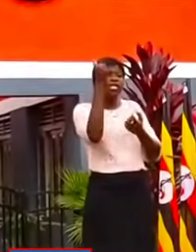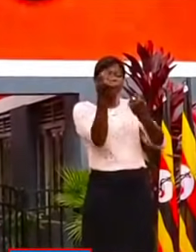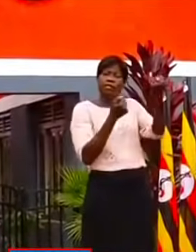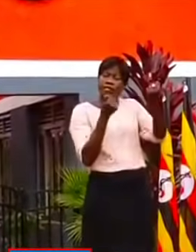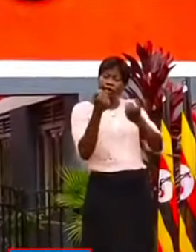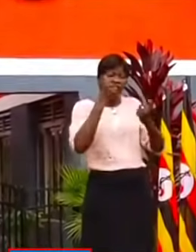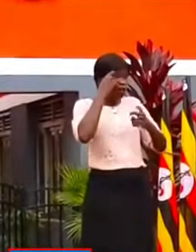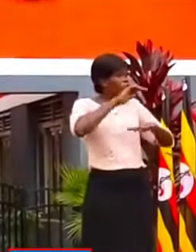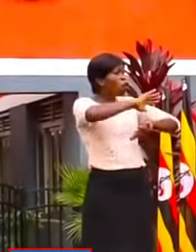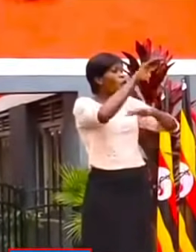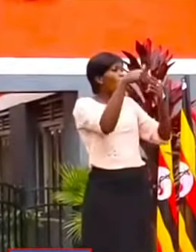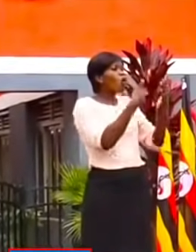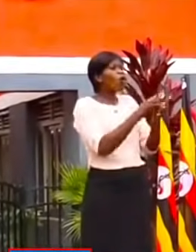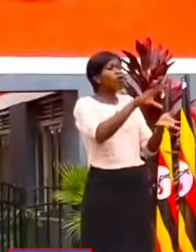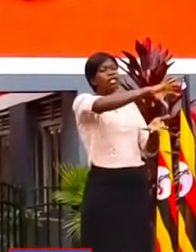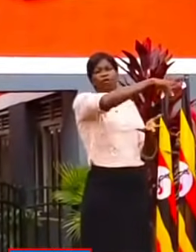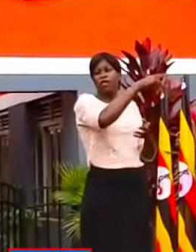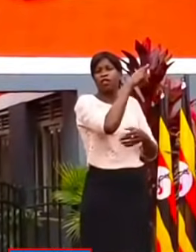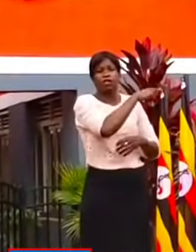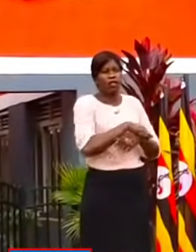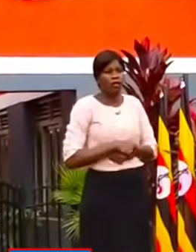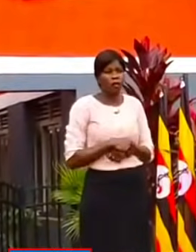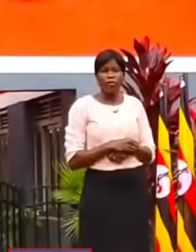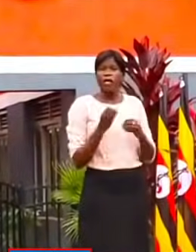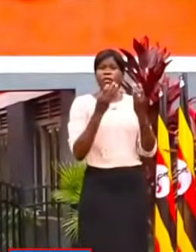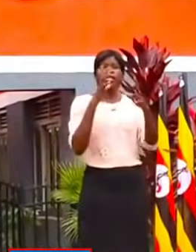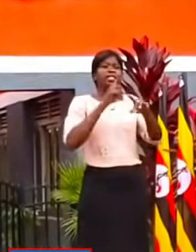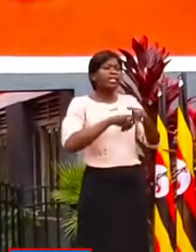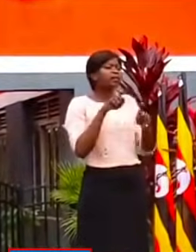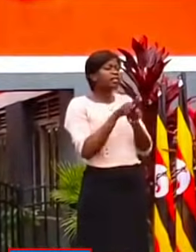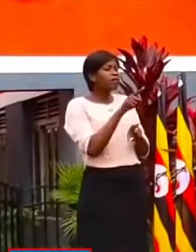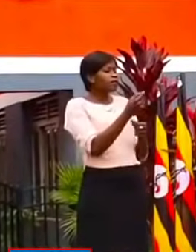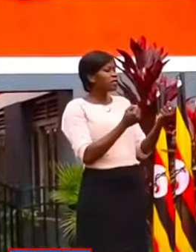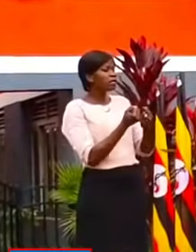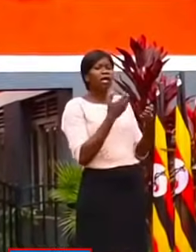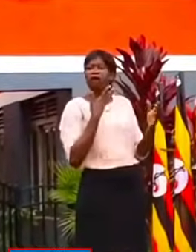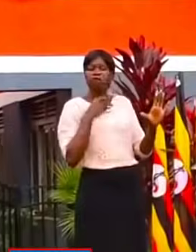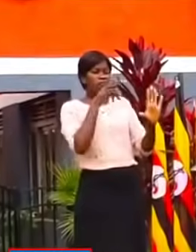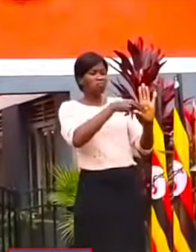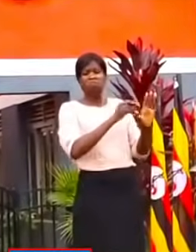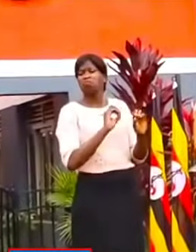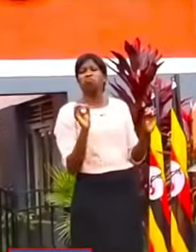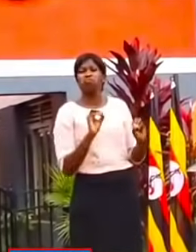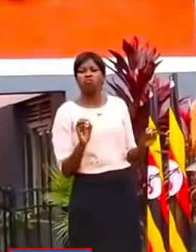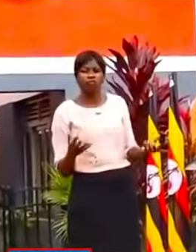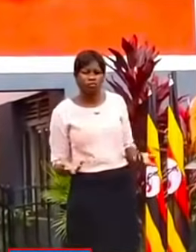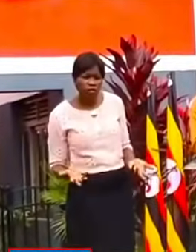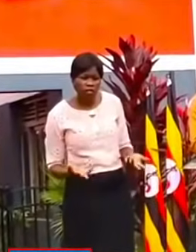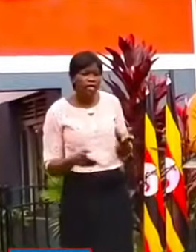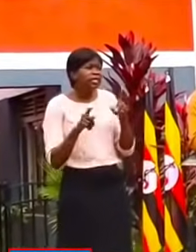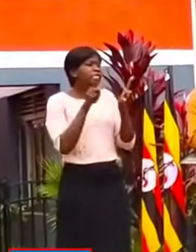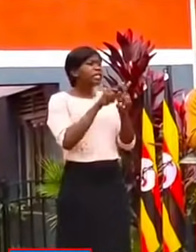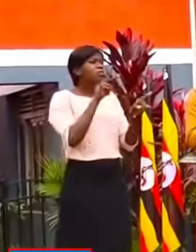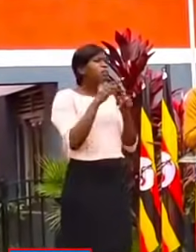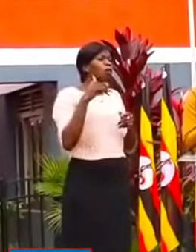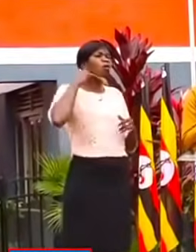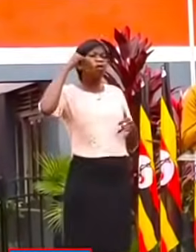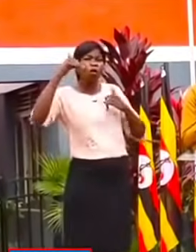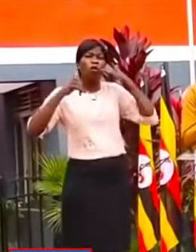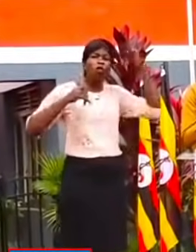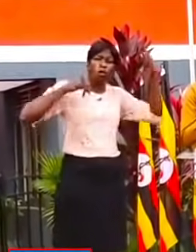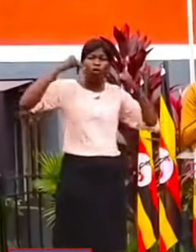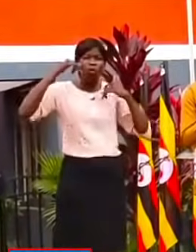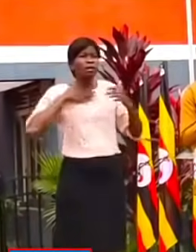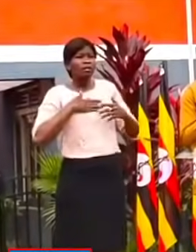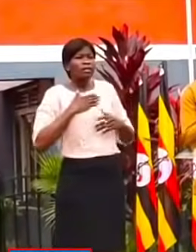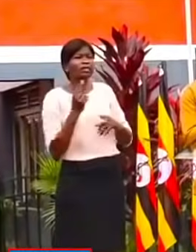entire, sub-region. Many times it does not even have fuel. And he said, people call us to come and rescue them, but